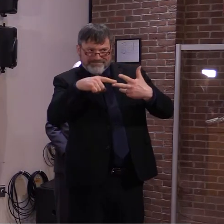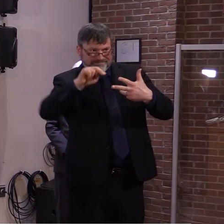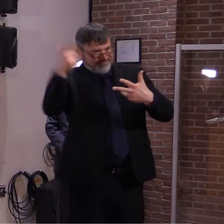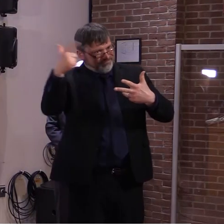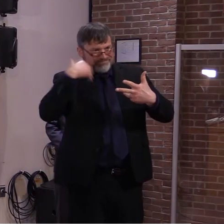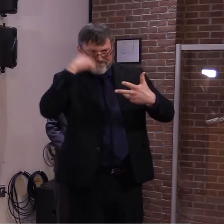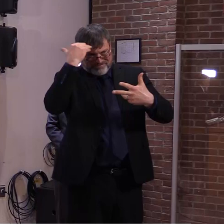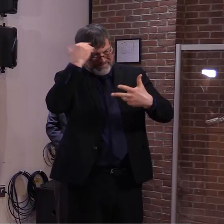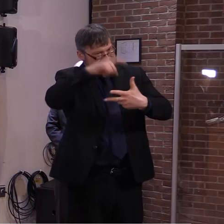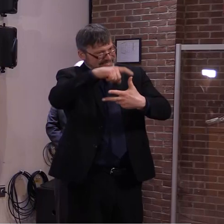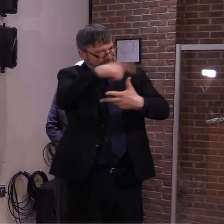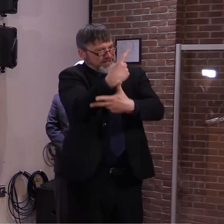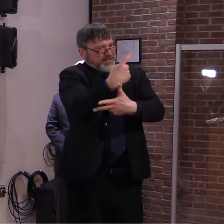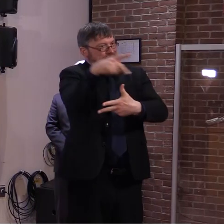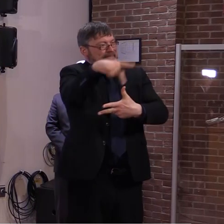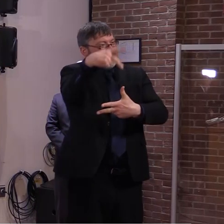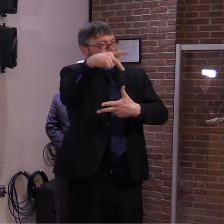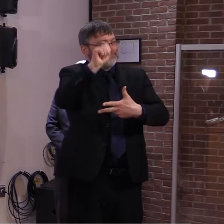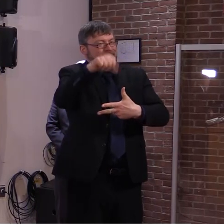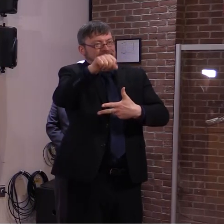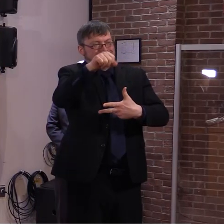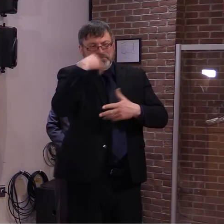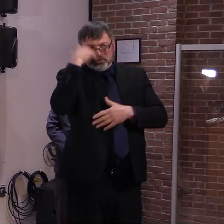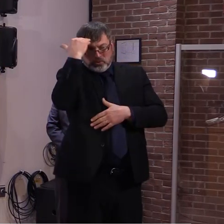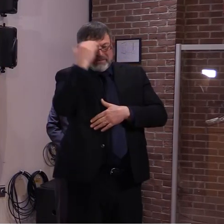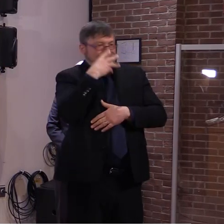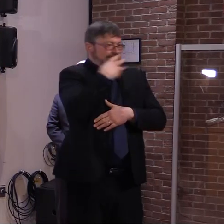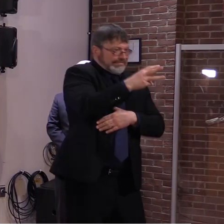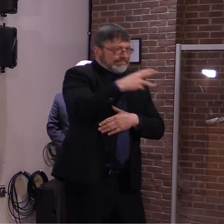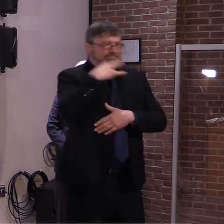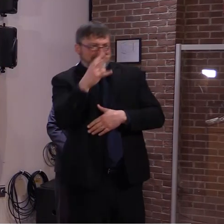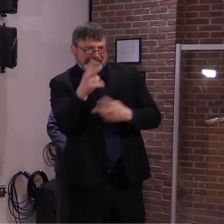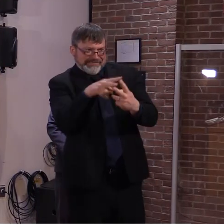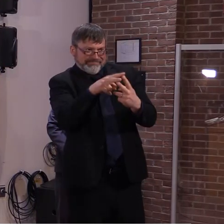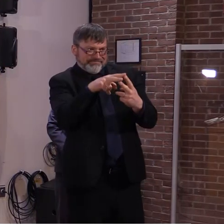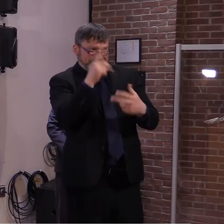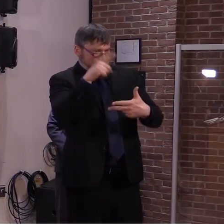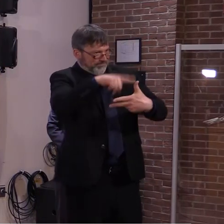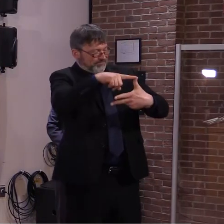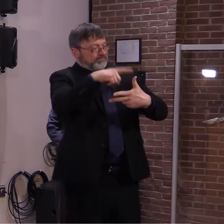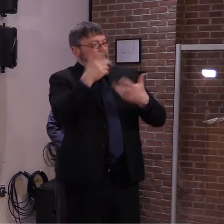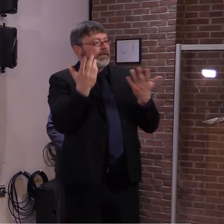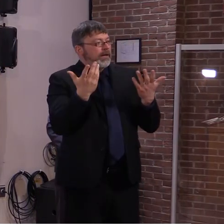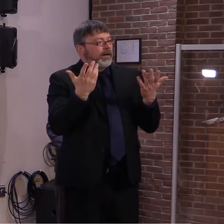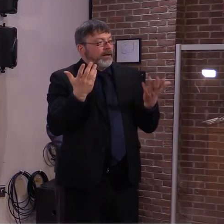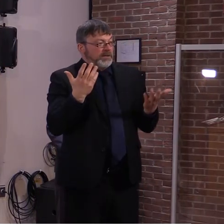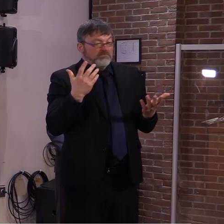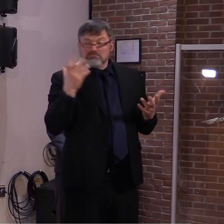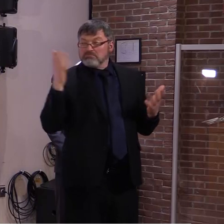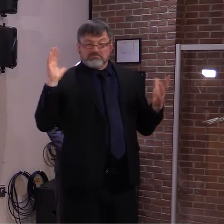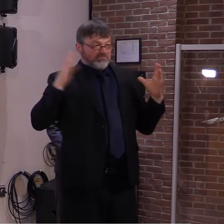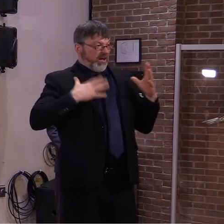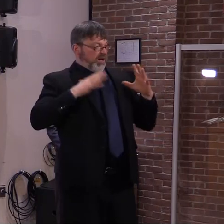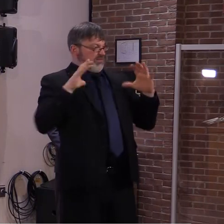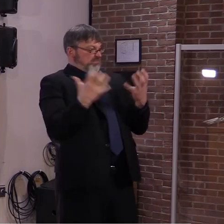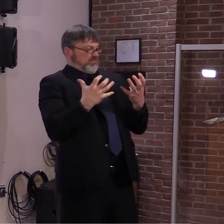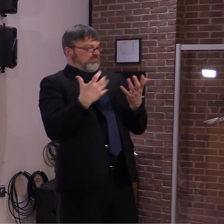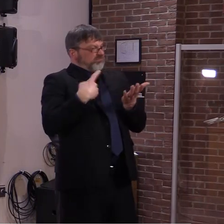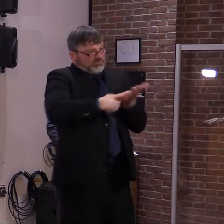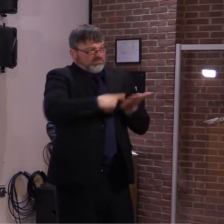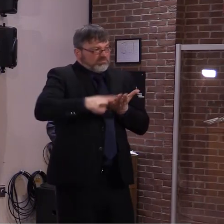one manufacturer that is available to them, and that being Pfizer. So we've been discussing what we'll